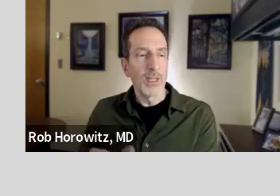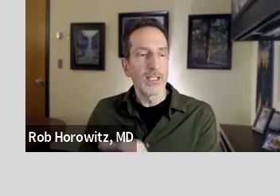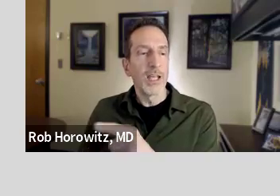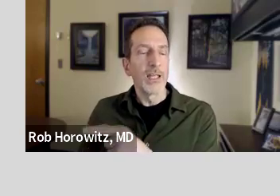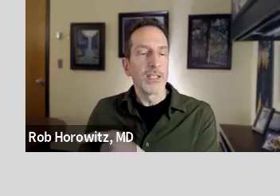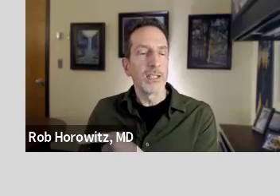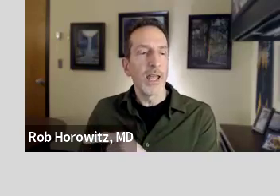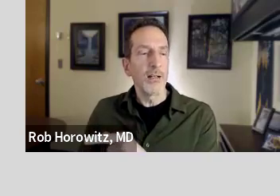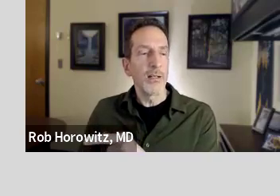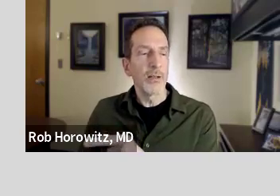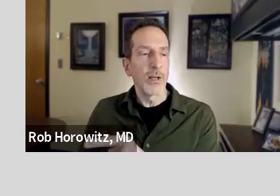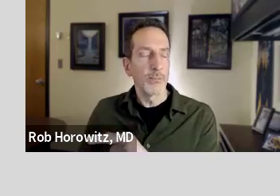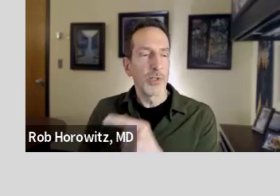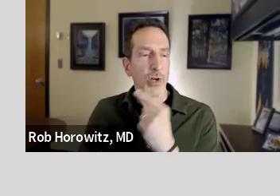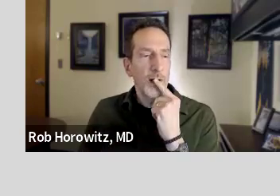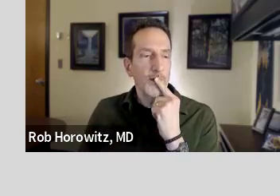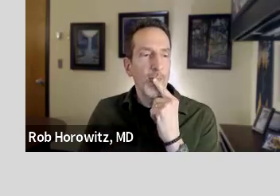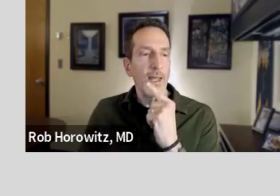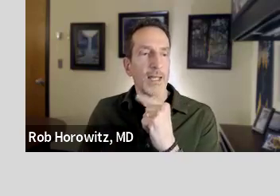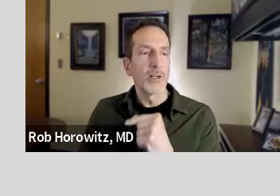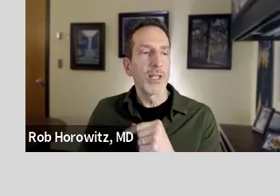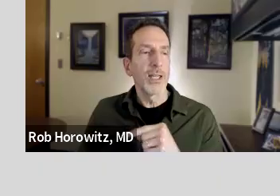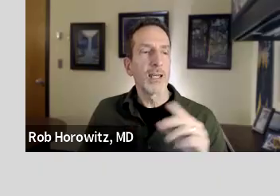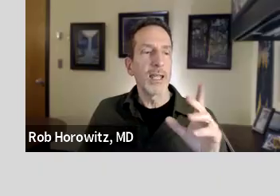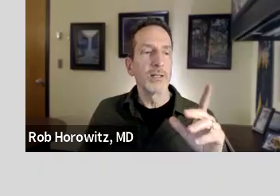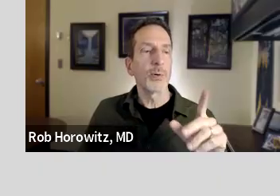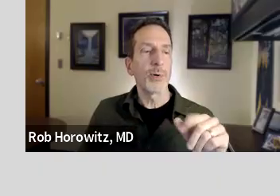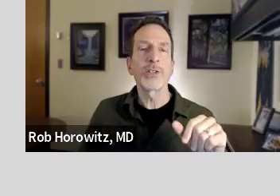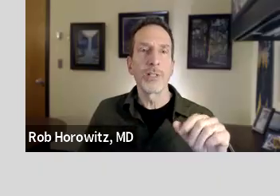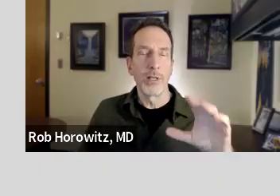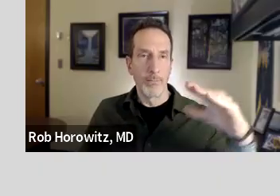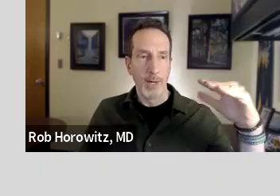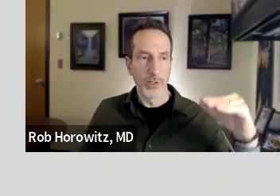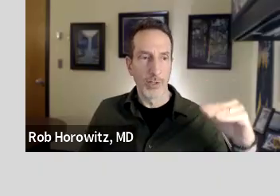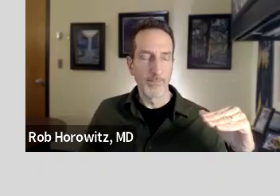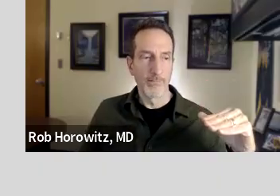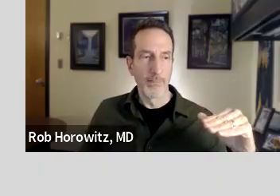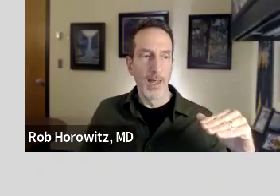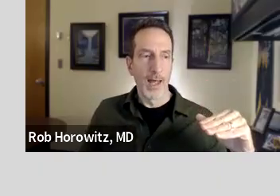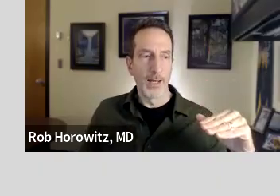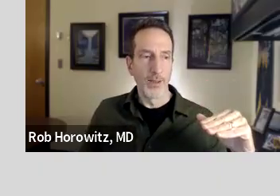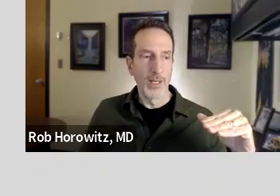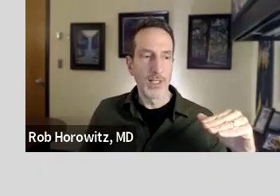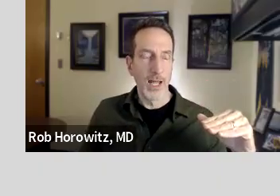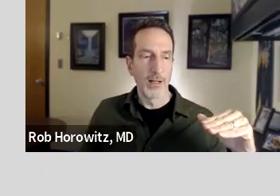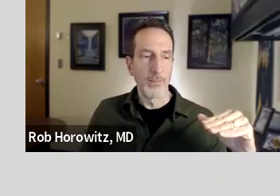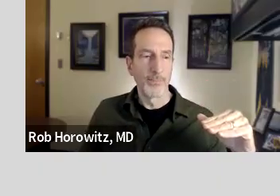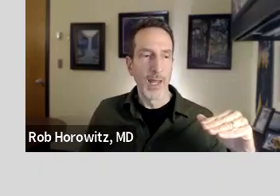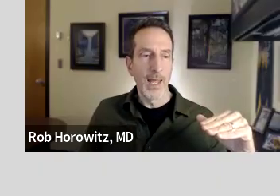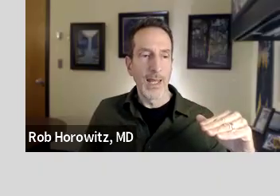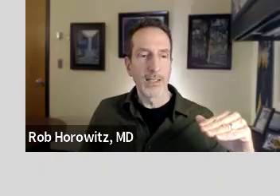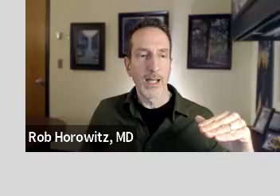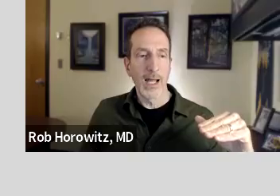these, this scale here that I'm showing, is looking at a depression measure on this